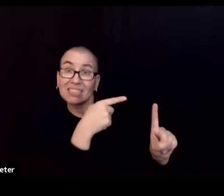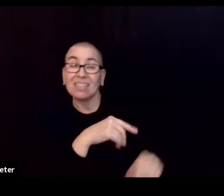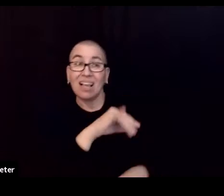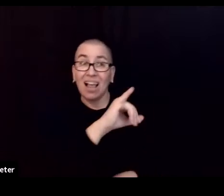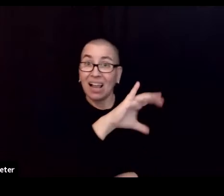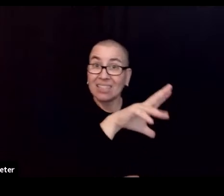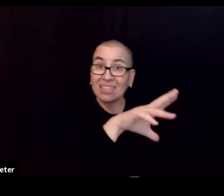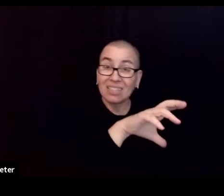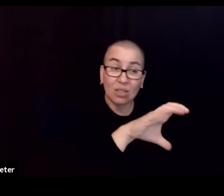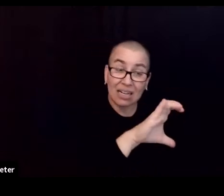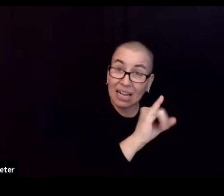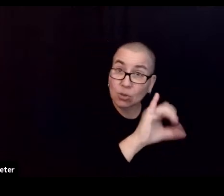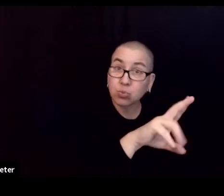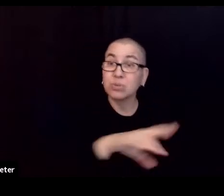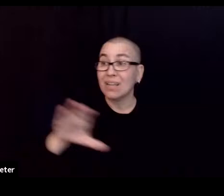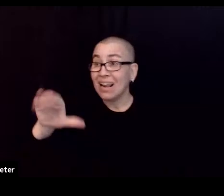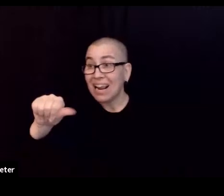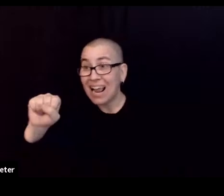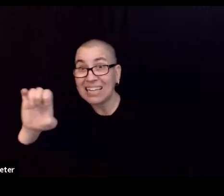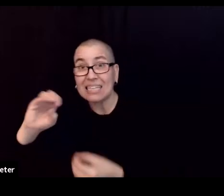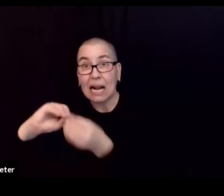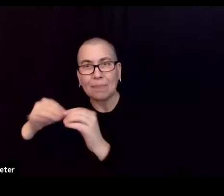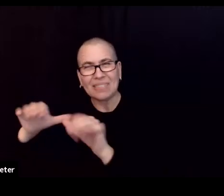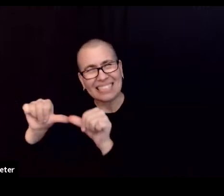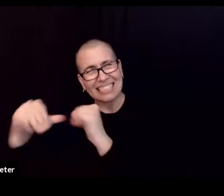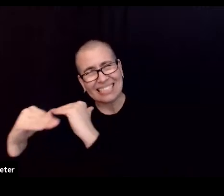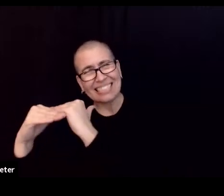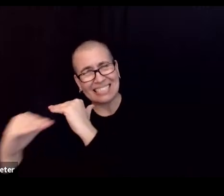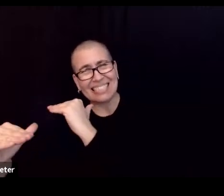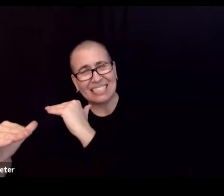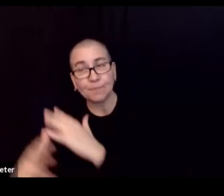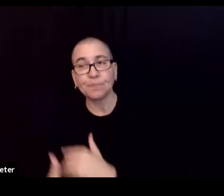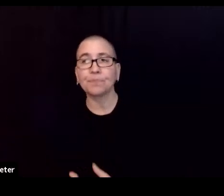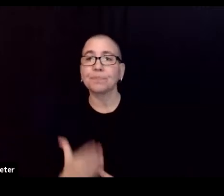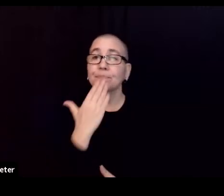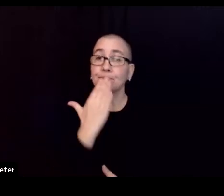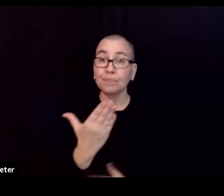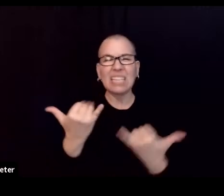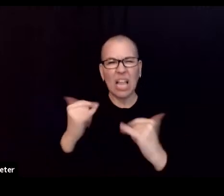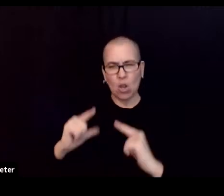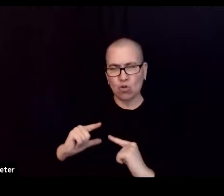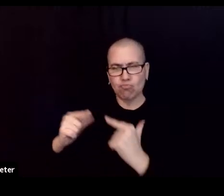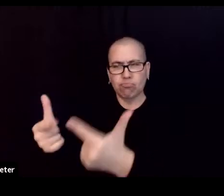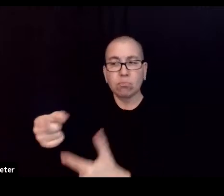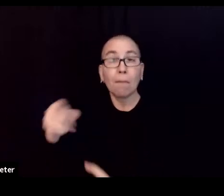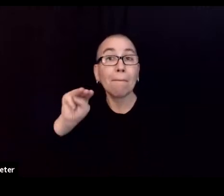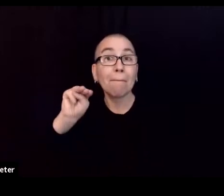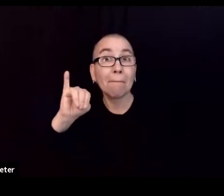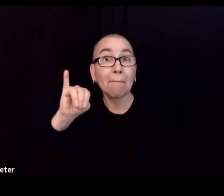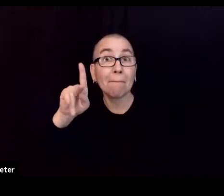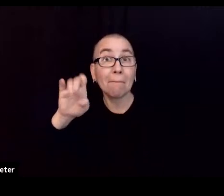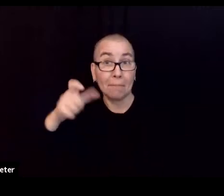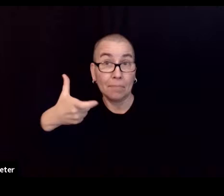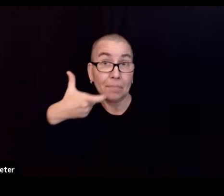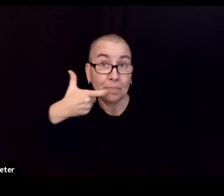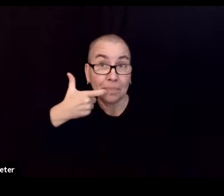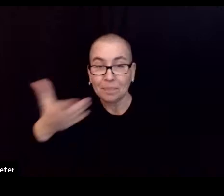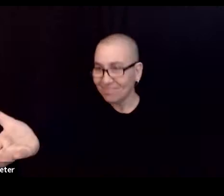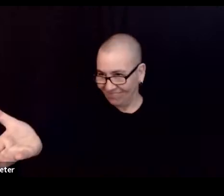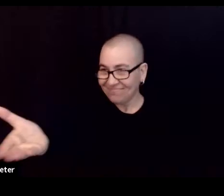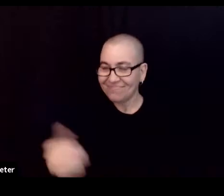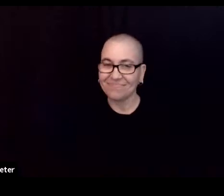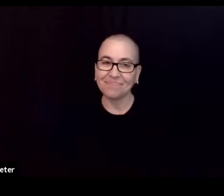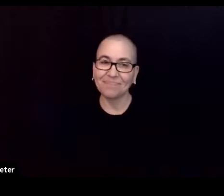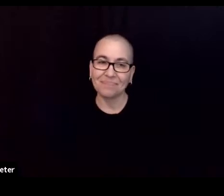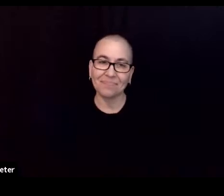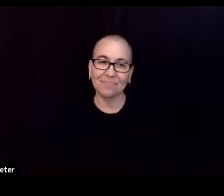Mike Schomer. Thanks, Chris. Operator, we're ready to take questions. At this time, I would like to remind everyone,